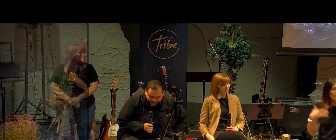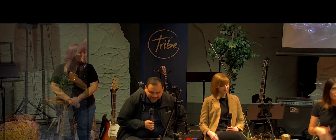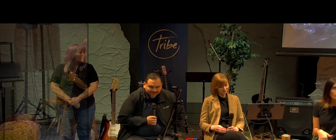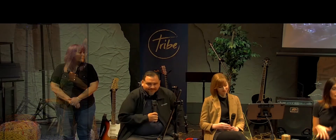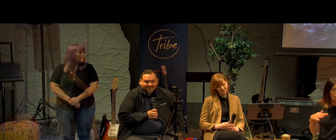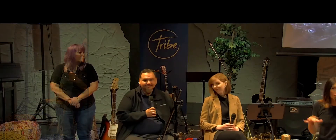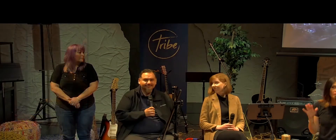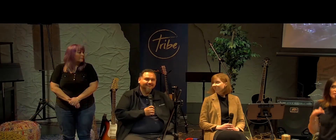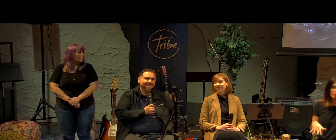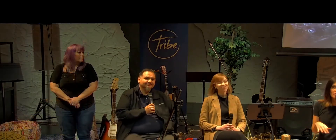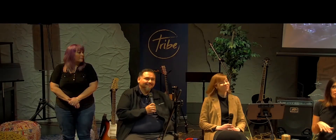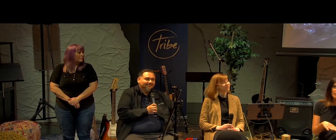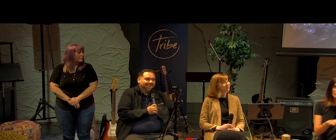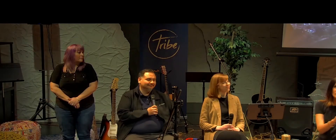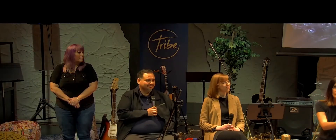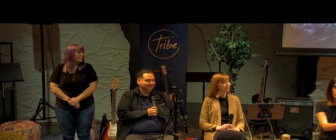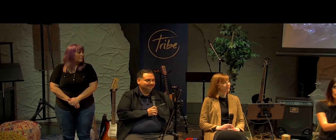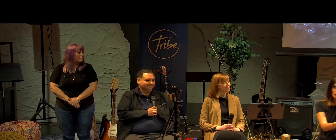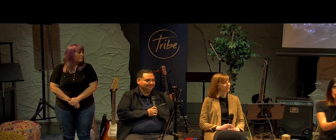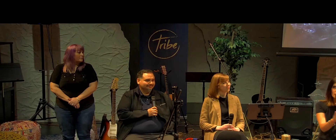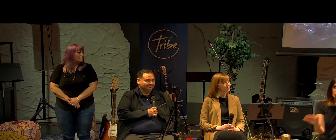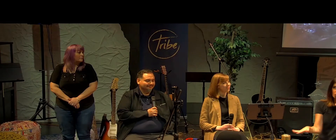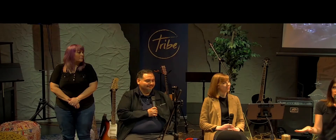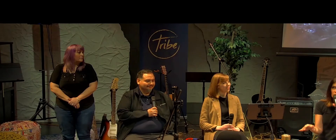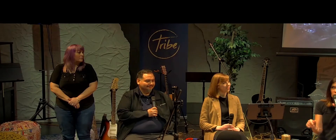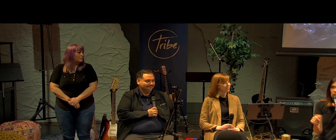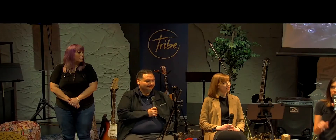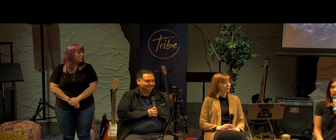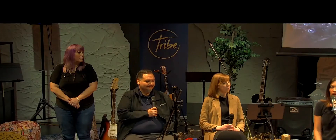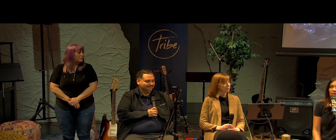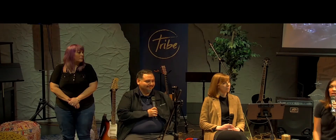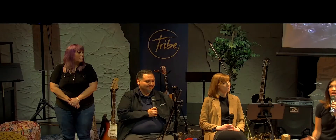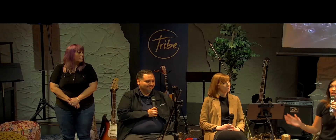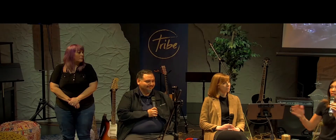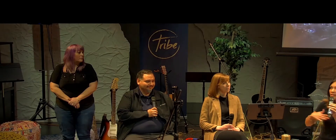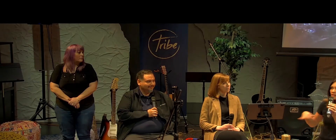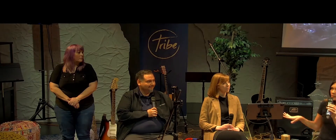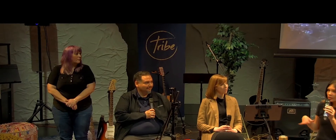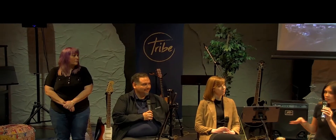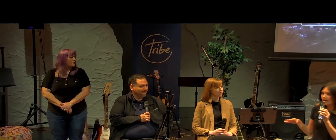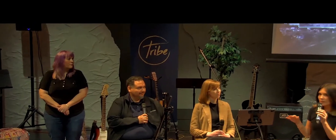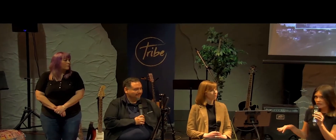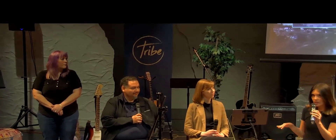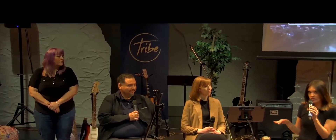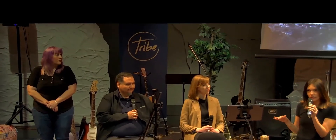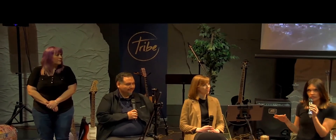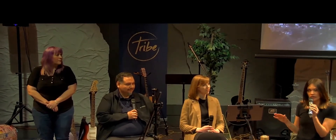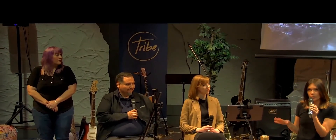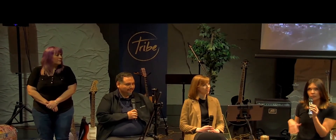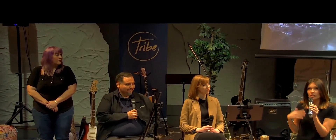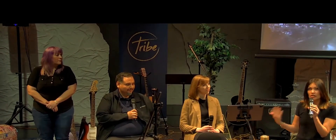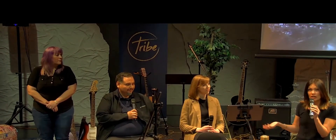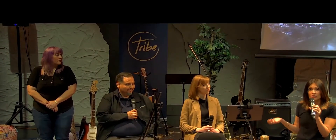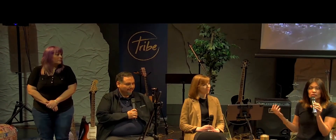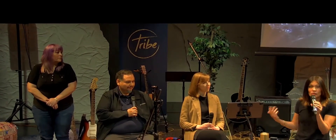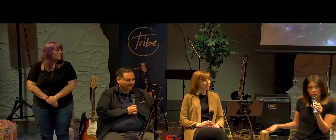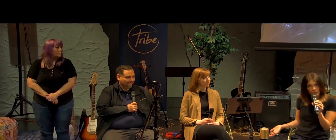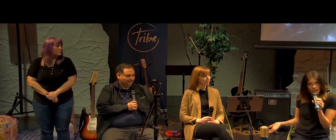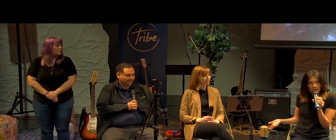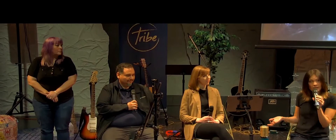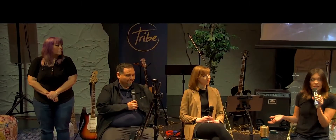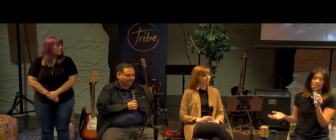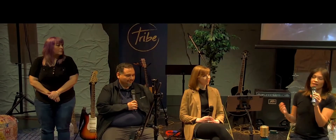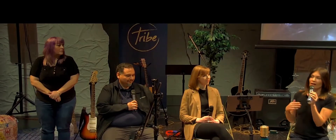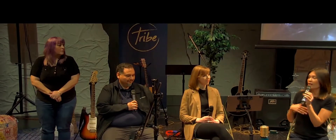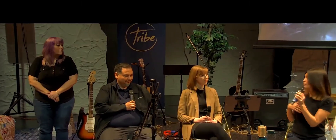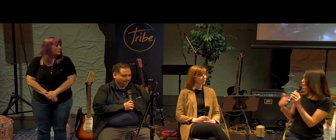we have the pleasure of serving here with the Florises. Christian just preached today. This is a special time in our service where we share